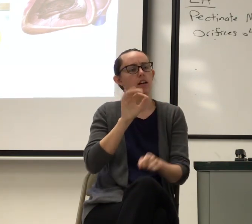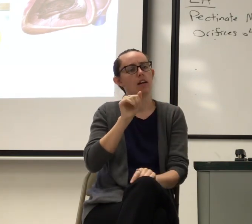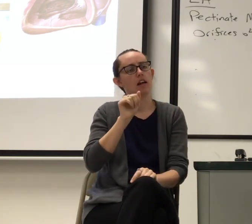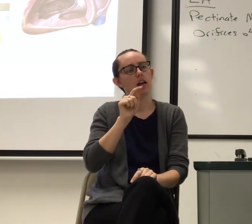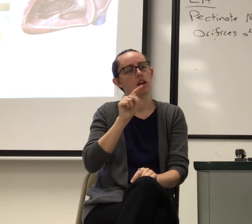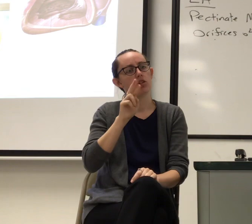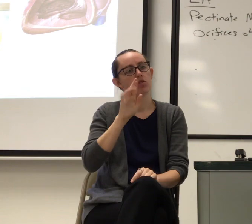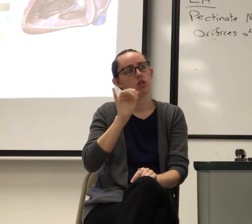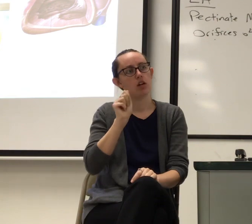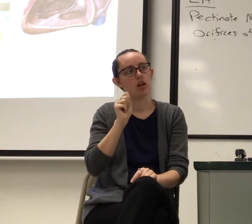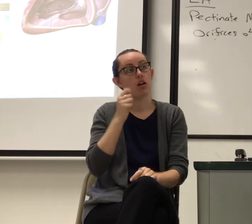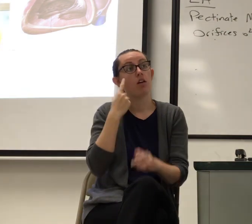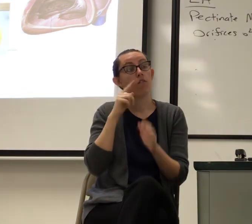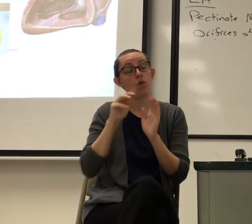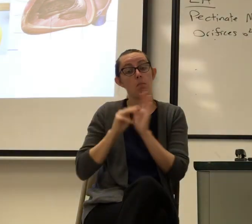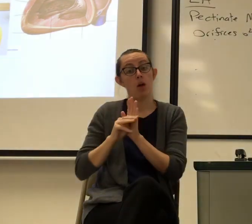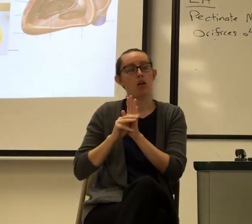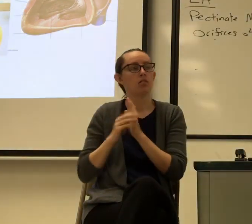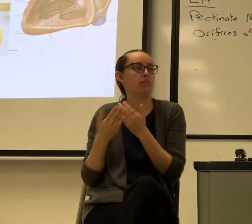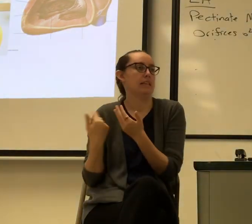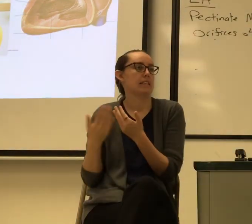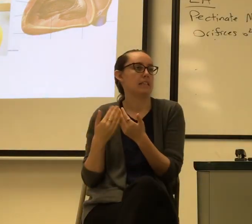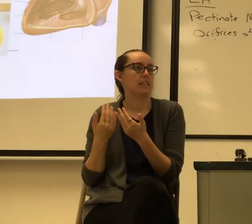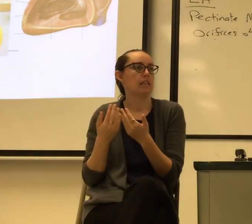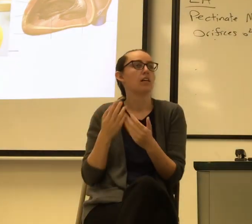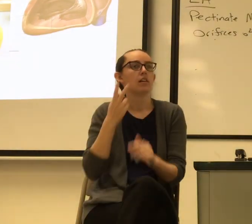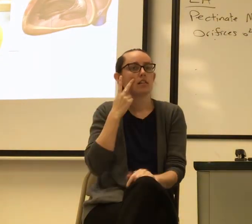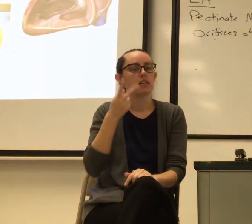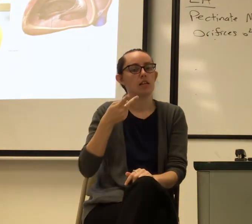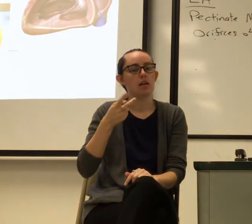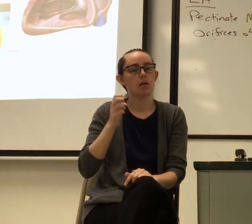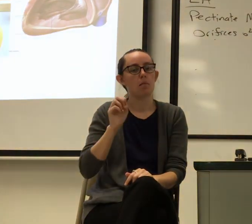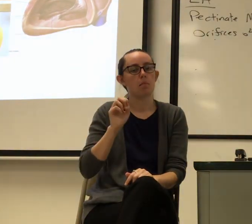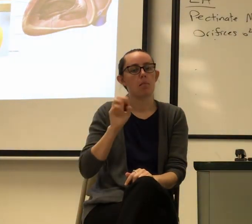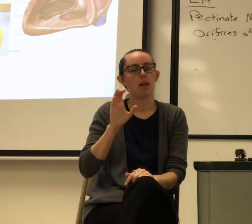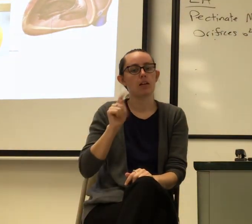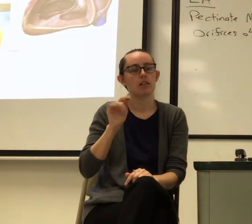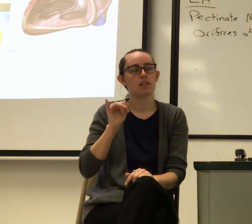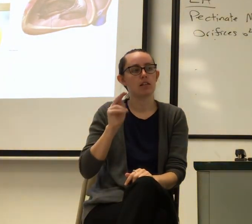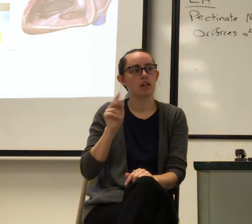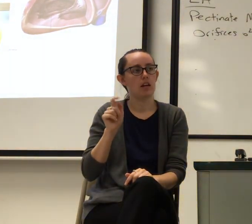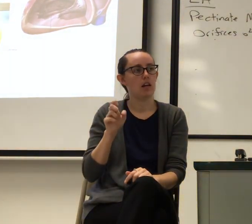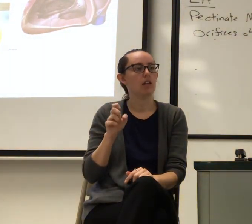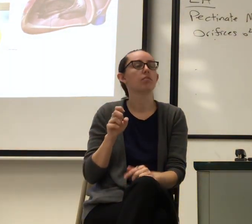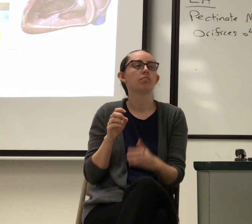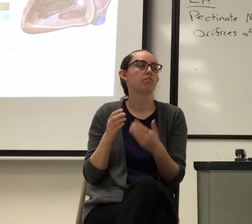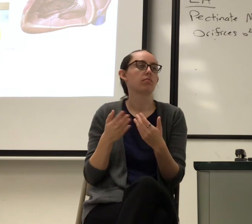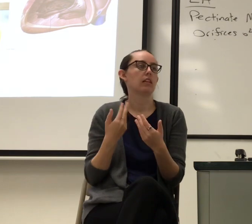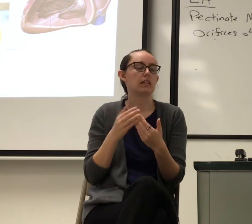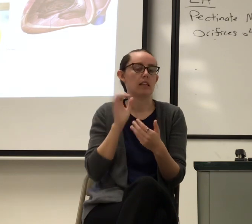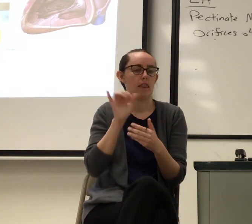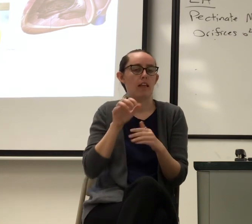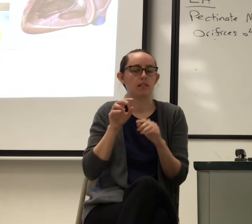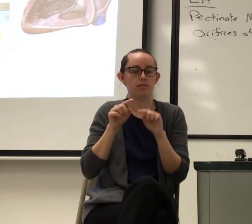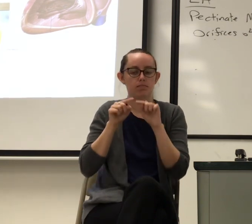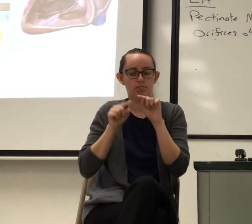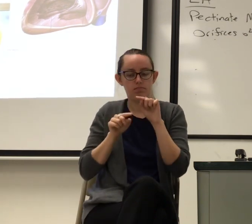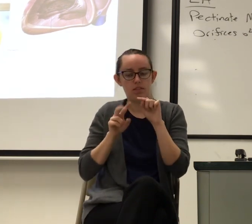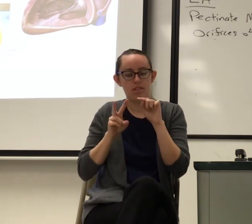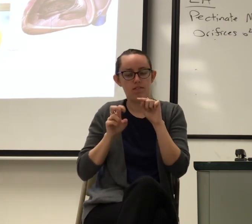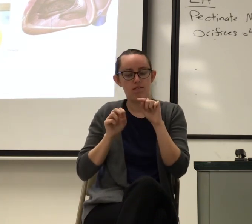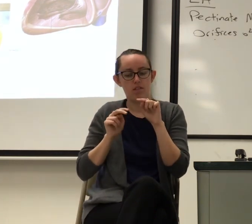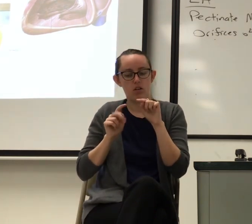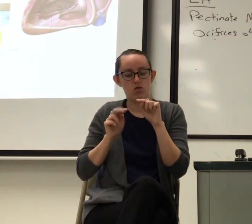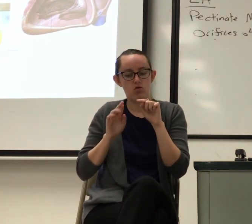easy. If I see pectinate, that's the left atrium, and the ventricle is down there. A lot of times students will kind of mix it